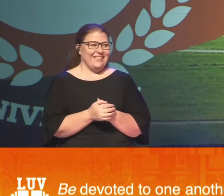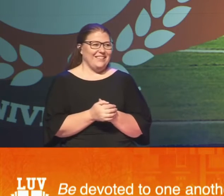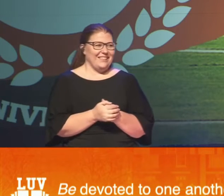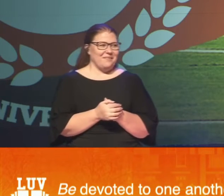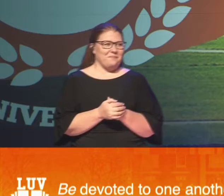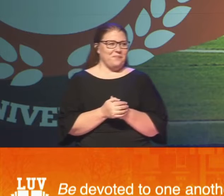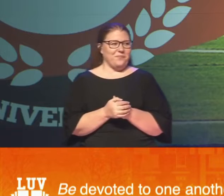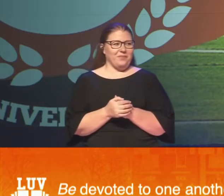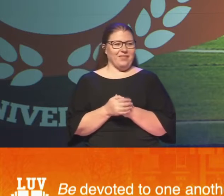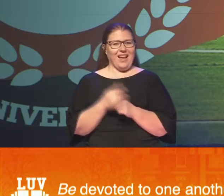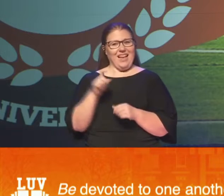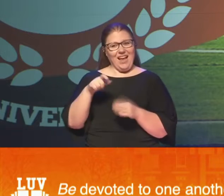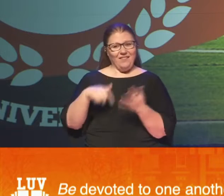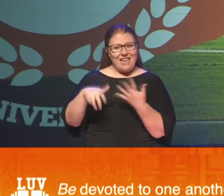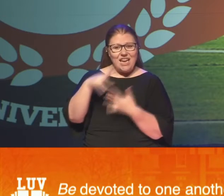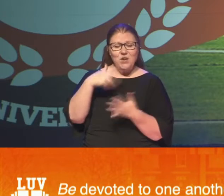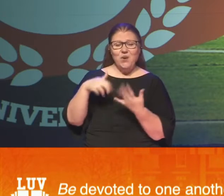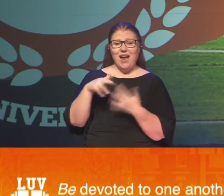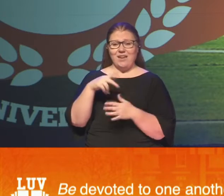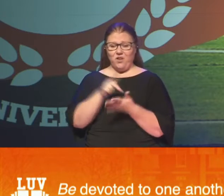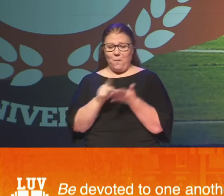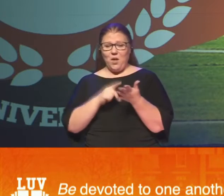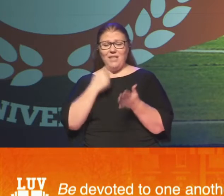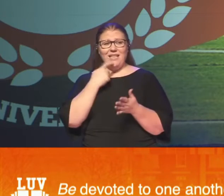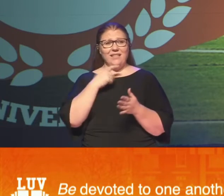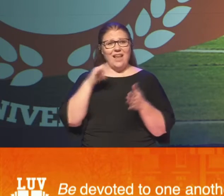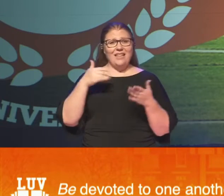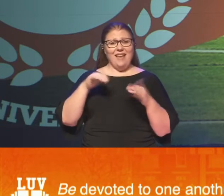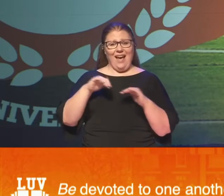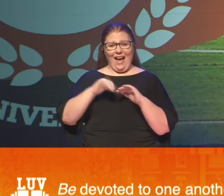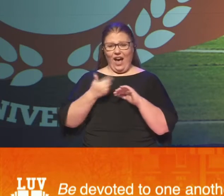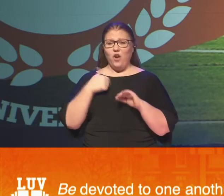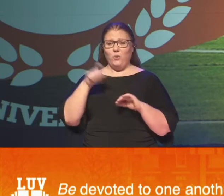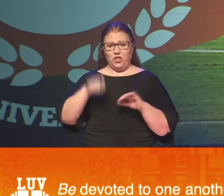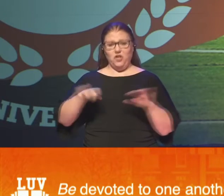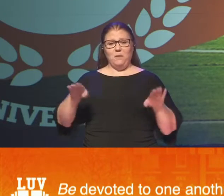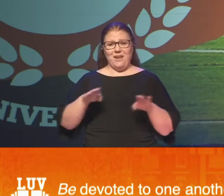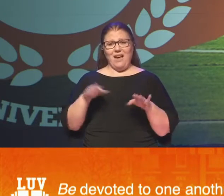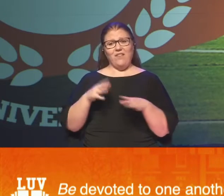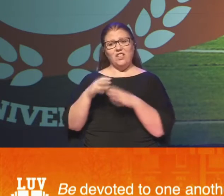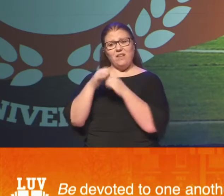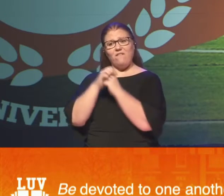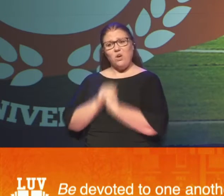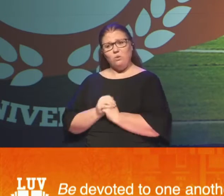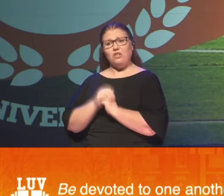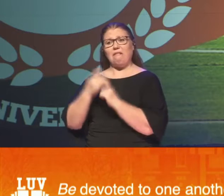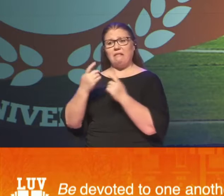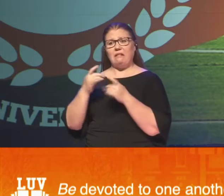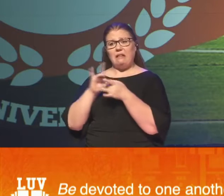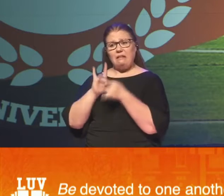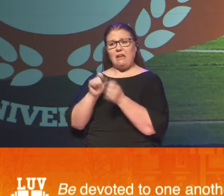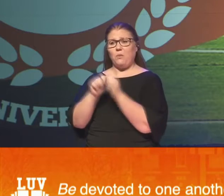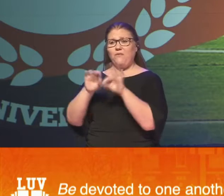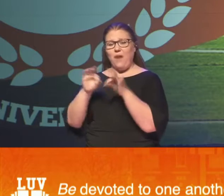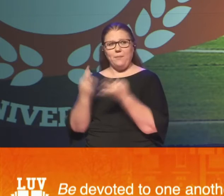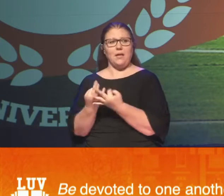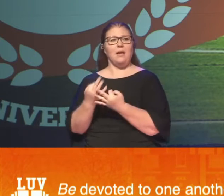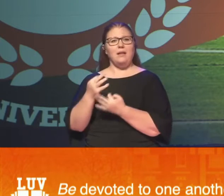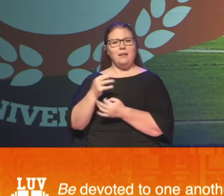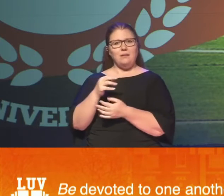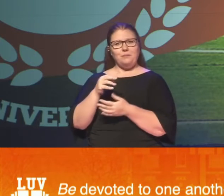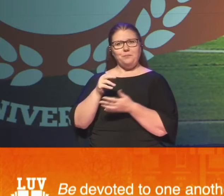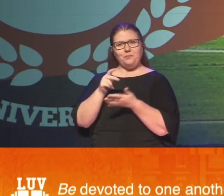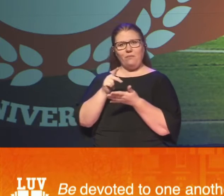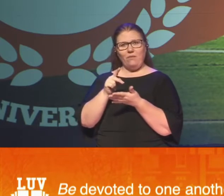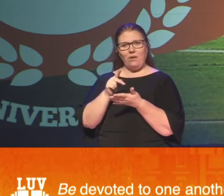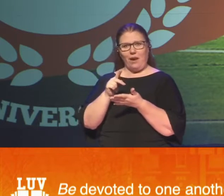Right? I got to interact, right? And so Paul says, this is the way we ought to be. And there's this devotion that would come with family. Now, in Paul's culture, it